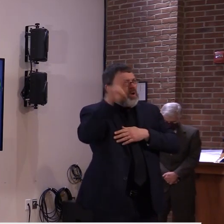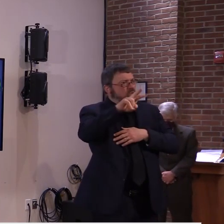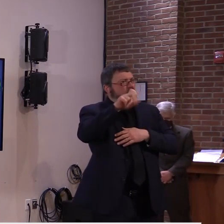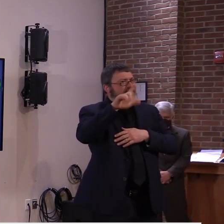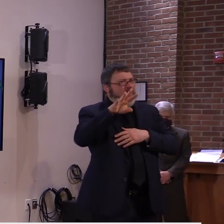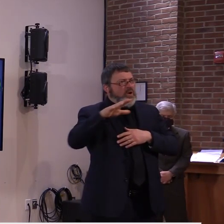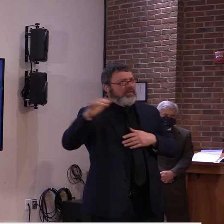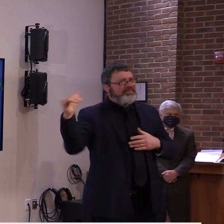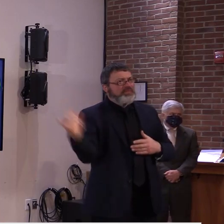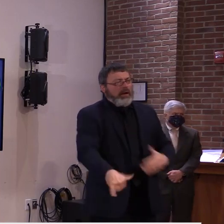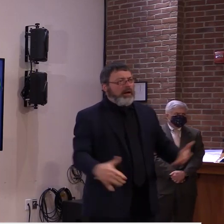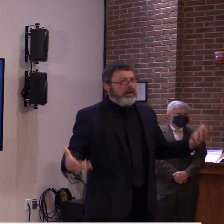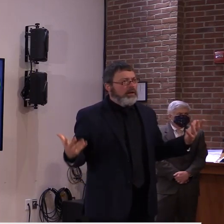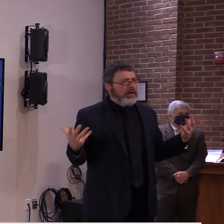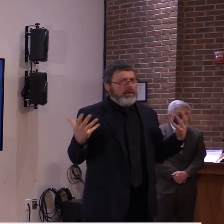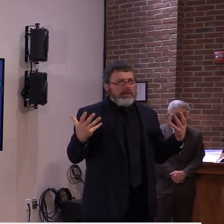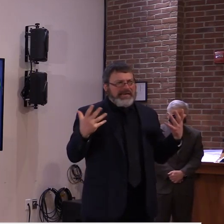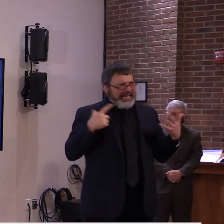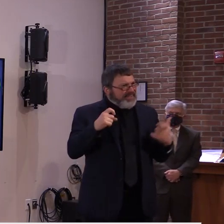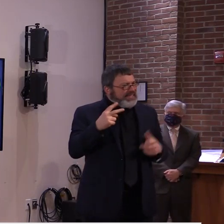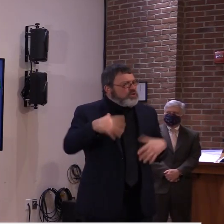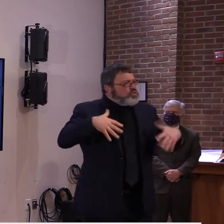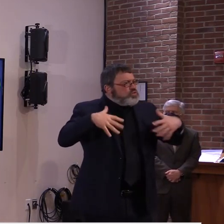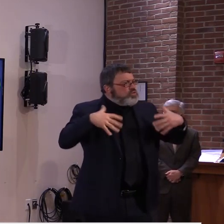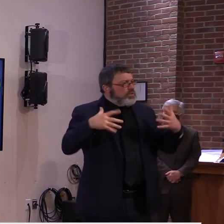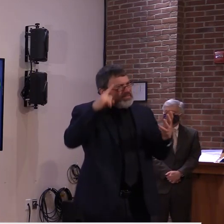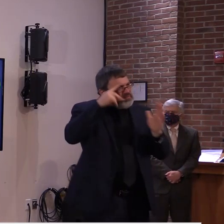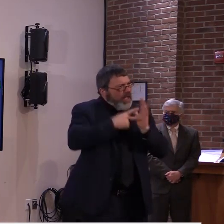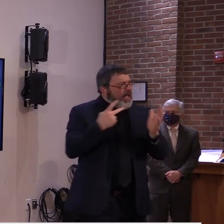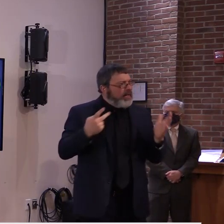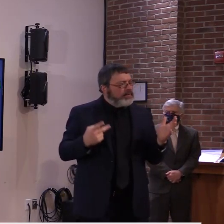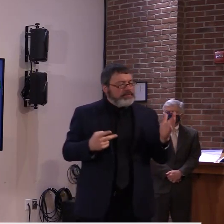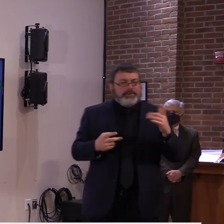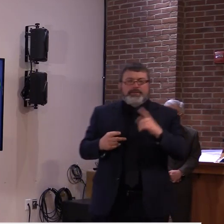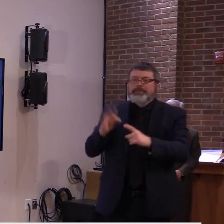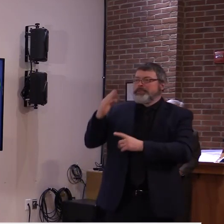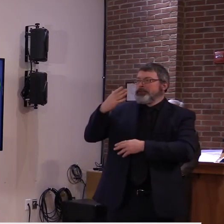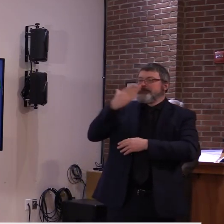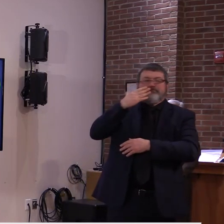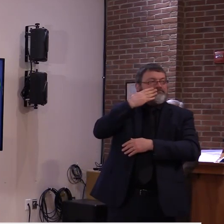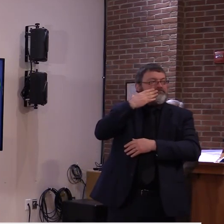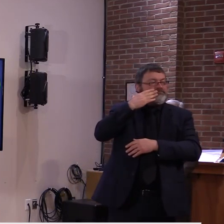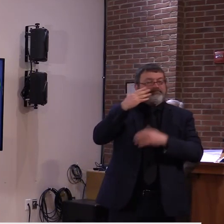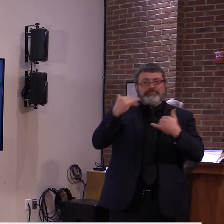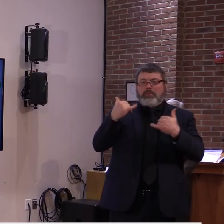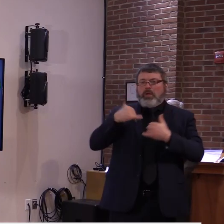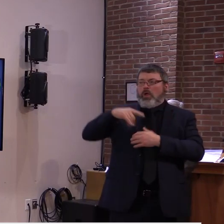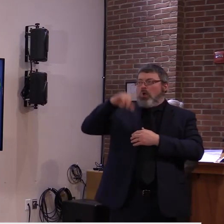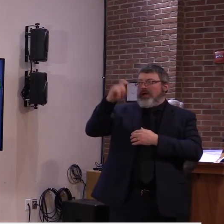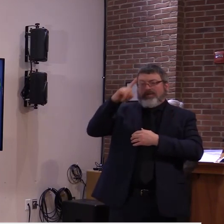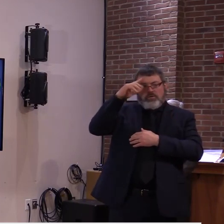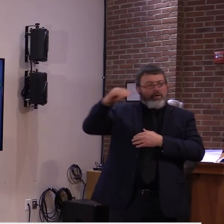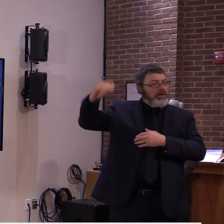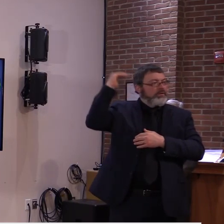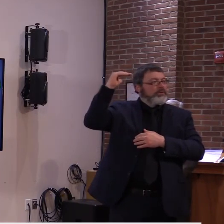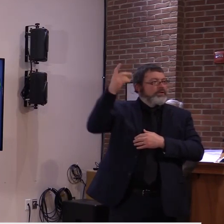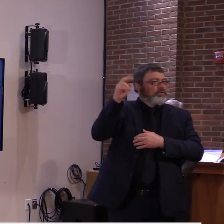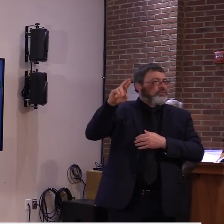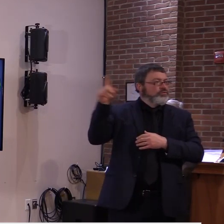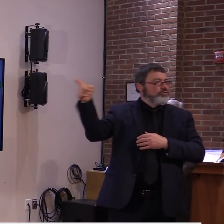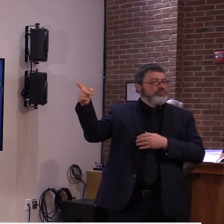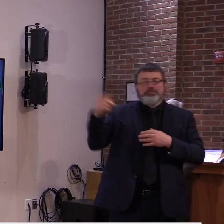we're seeing, particularly with the numbers that we saw yesterday, we're concerned, and we just want to get through this